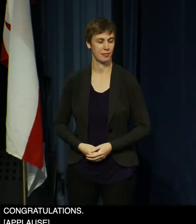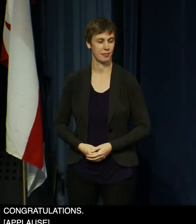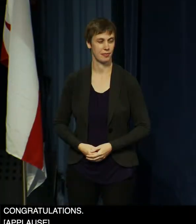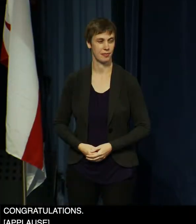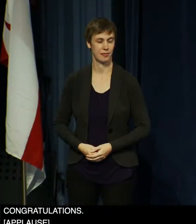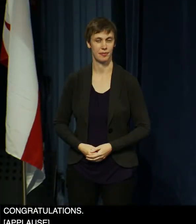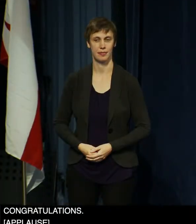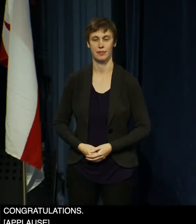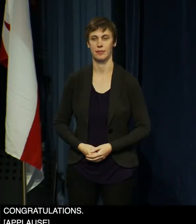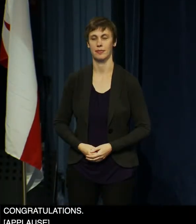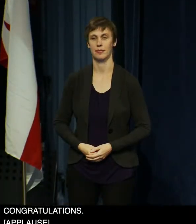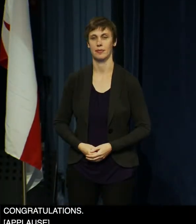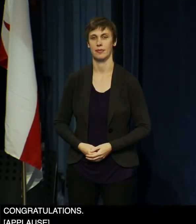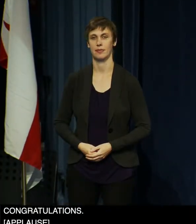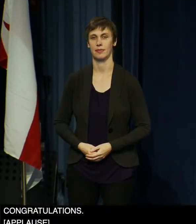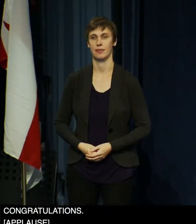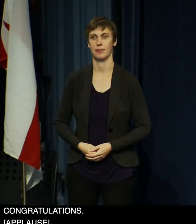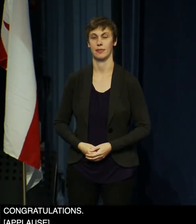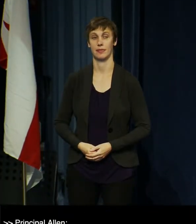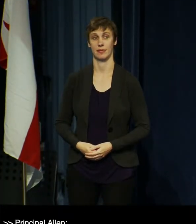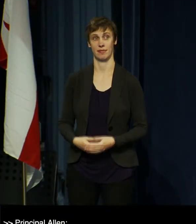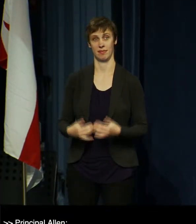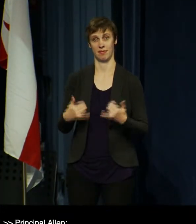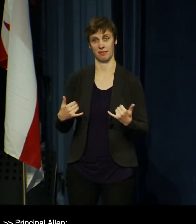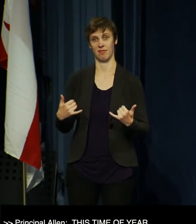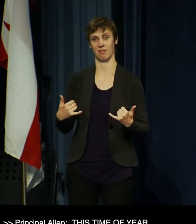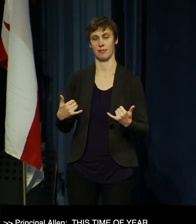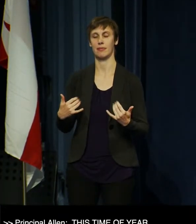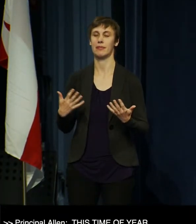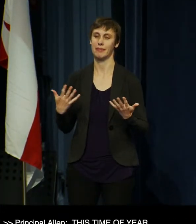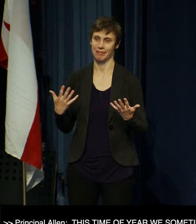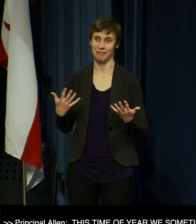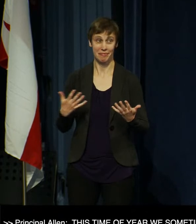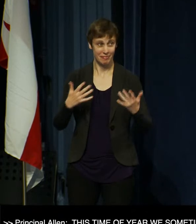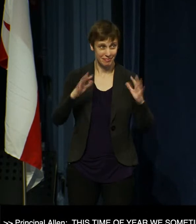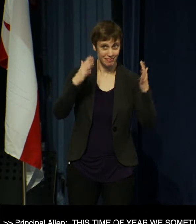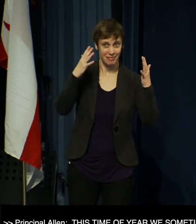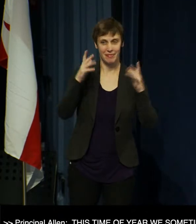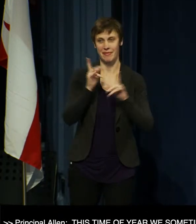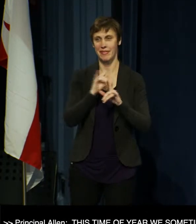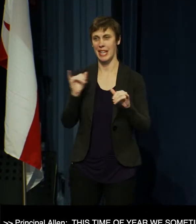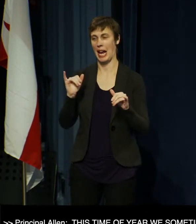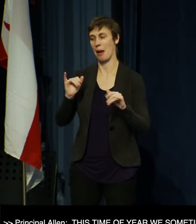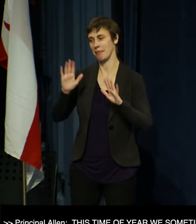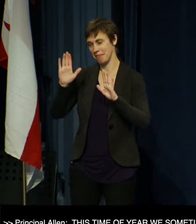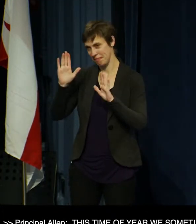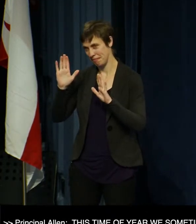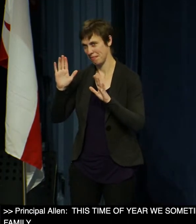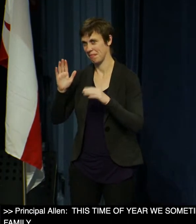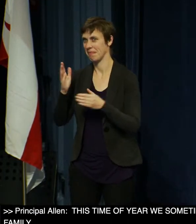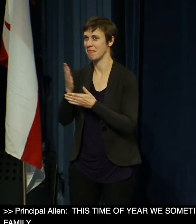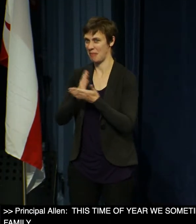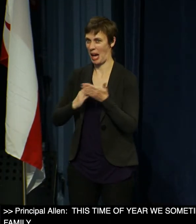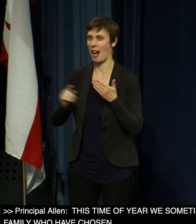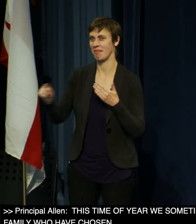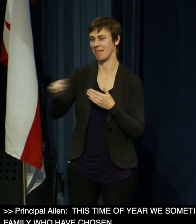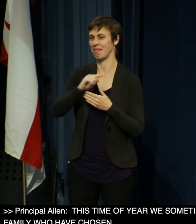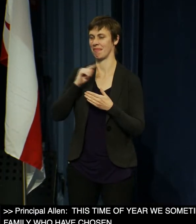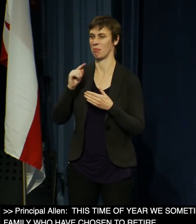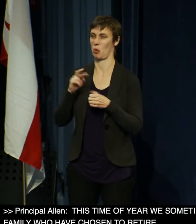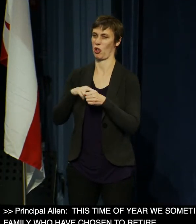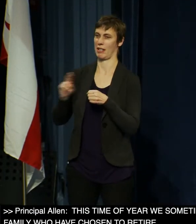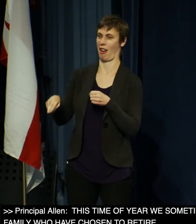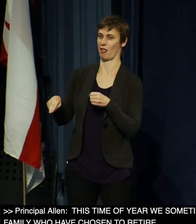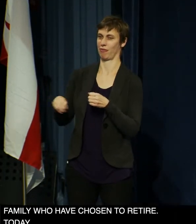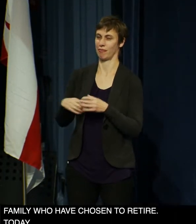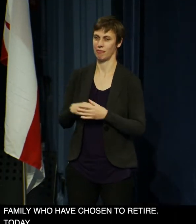This time of year, we sometimes have to say goodbye to those in our campus family who have chosen to retire. Today, we would